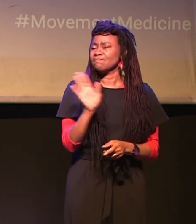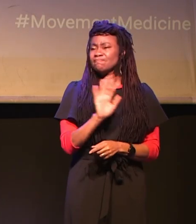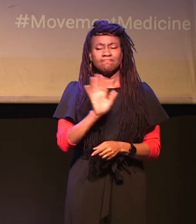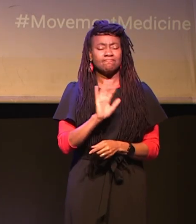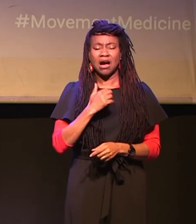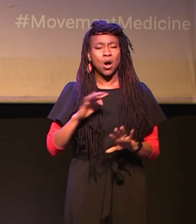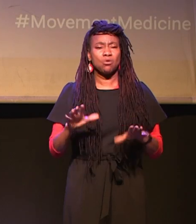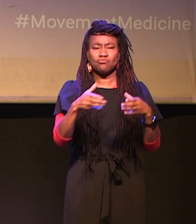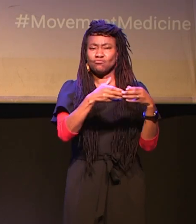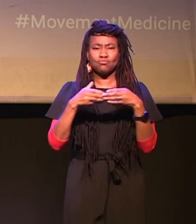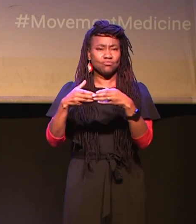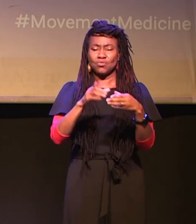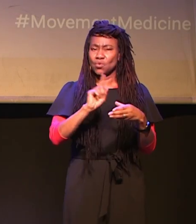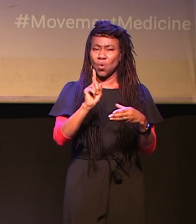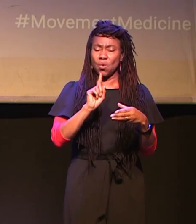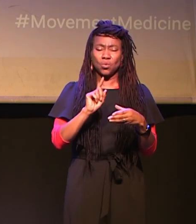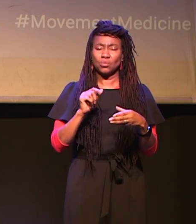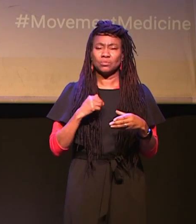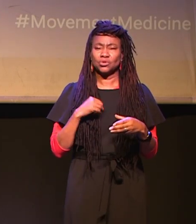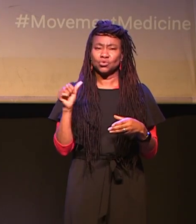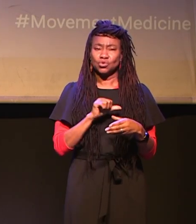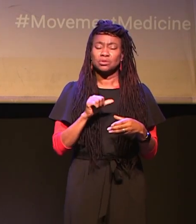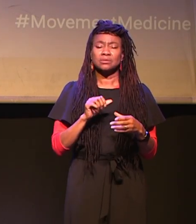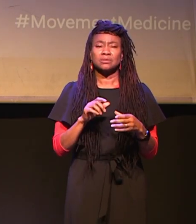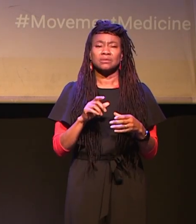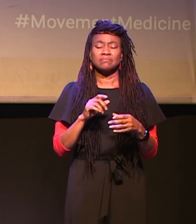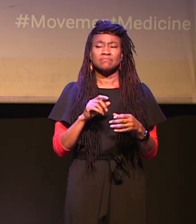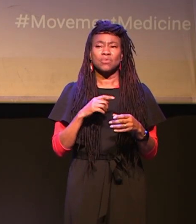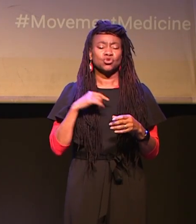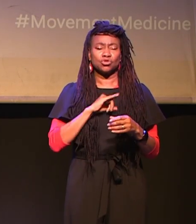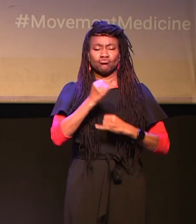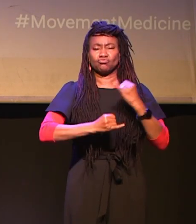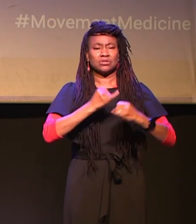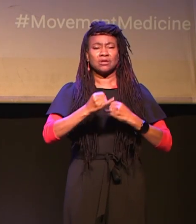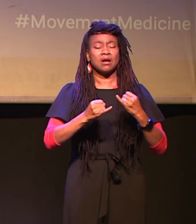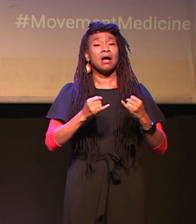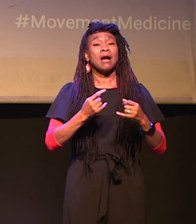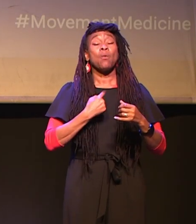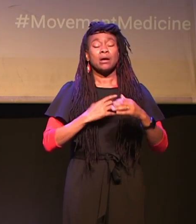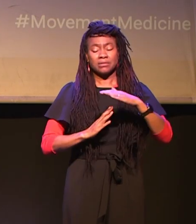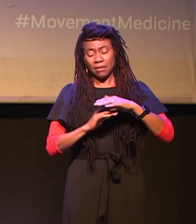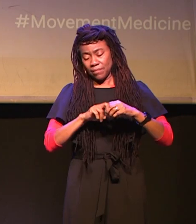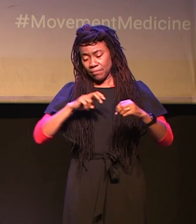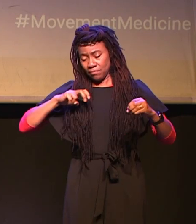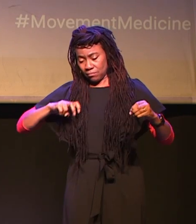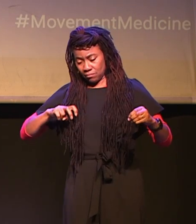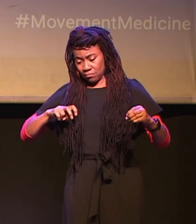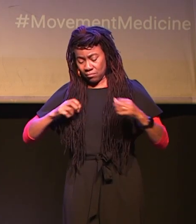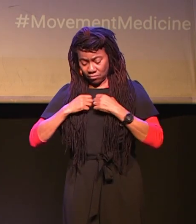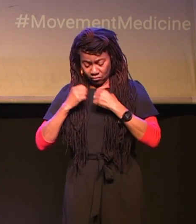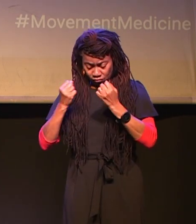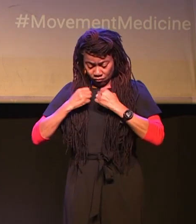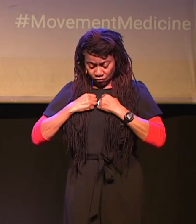movements. And so really, you know, allow yourself and for all of us, like the tools to resource